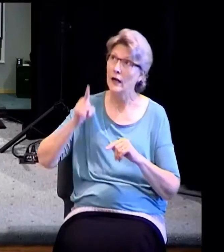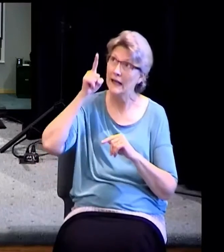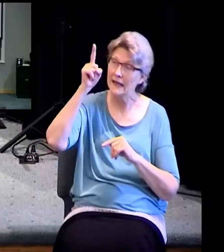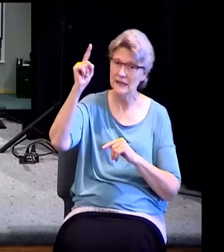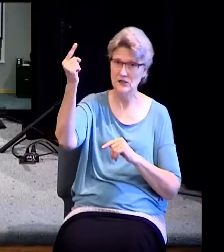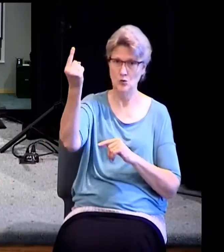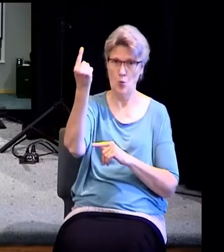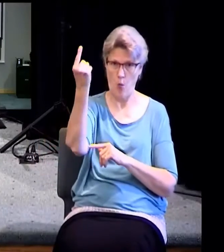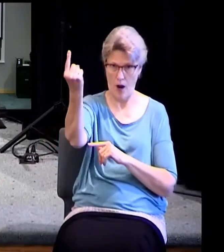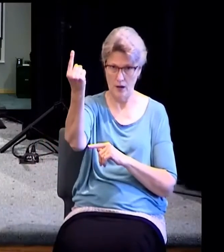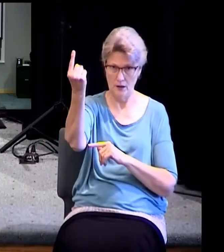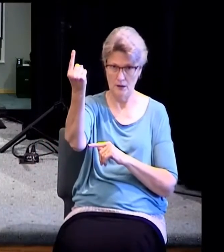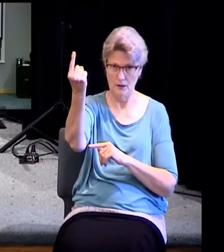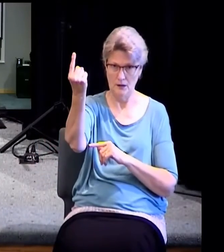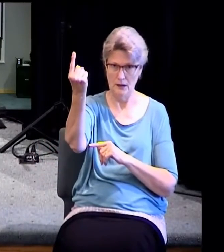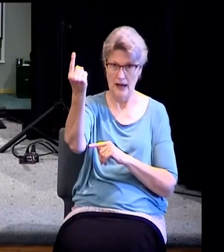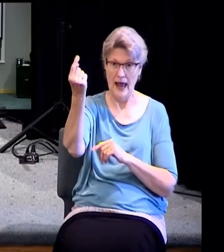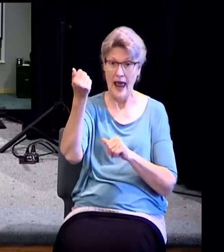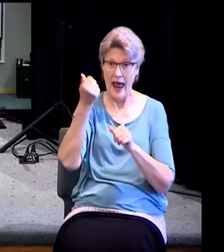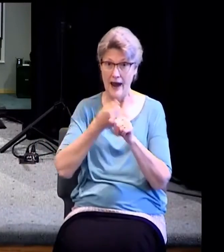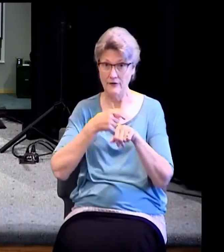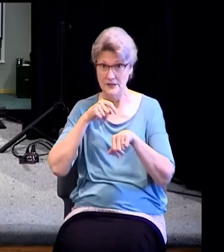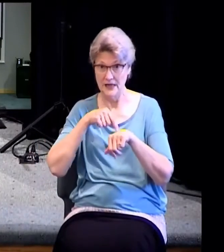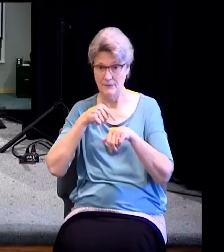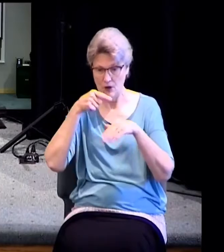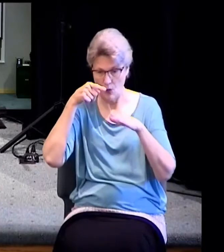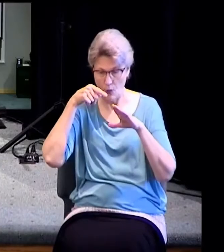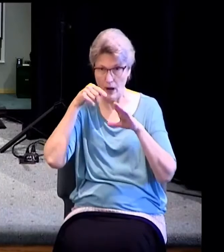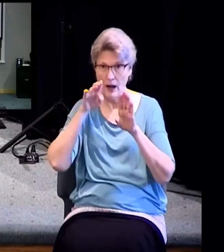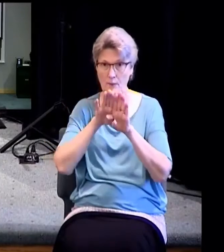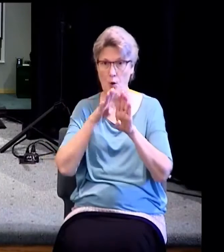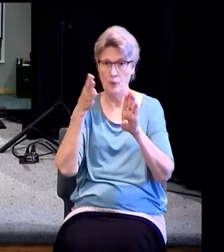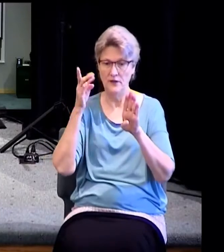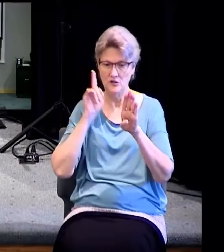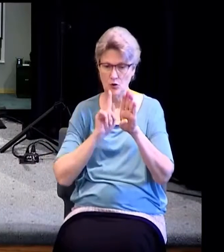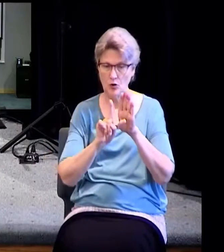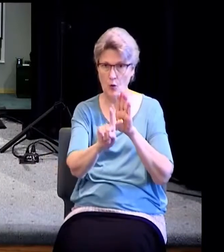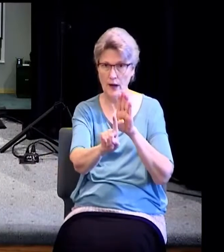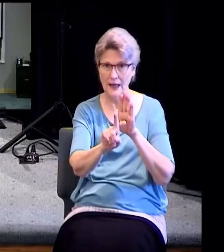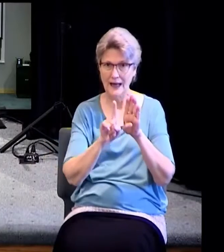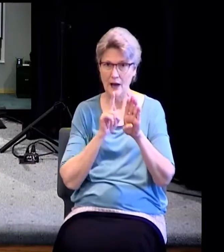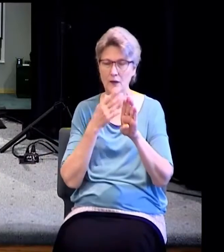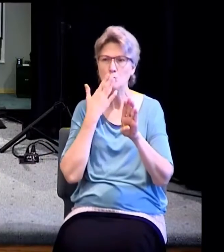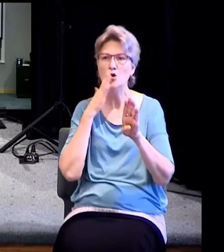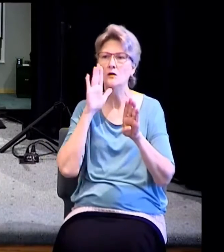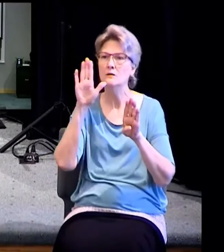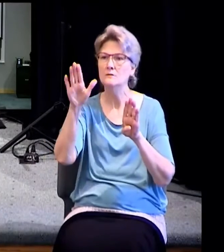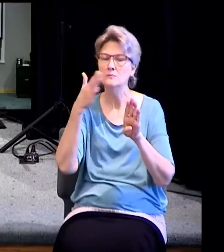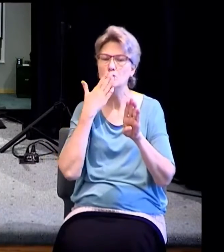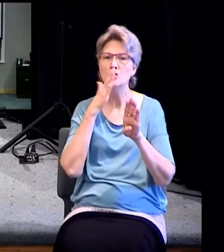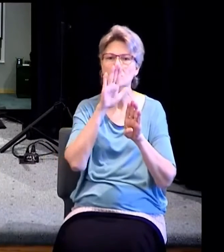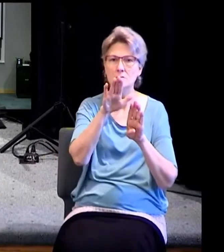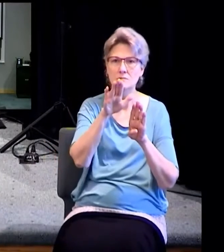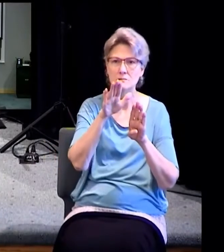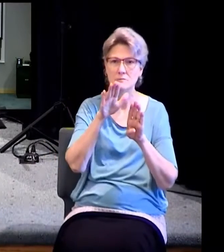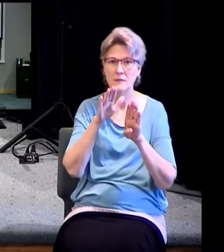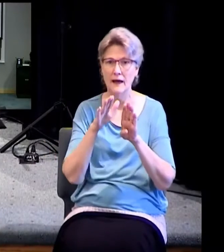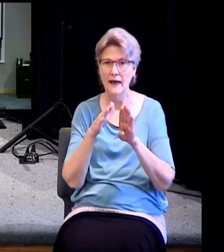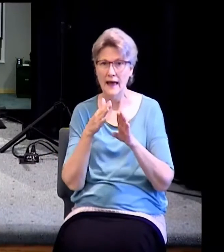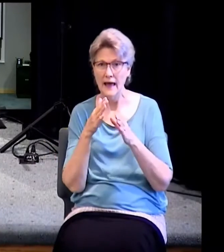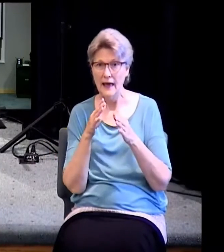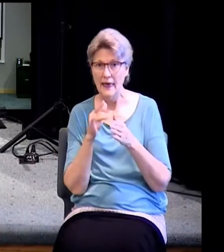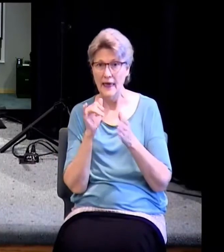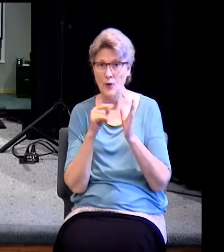time they would go in and out, they would kiss their hand and touch that mezuzah because it's so important to them, because it speaks to